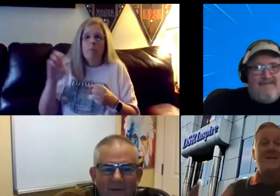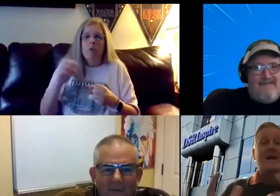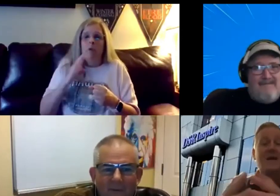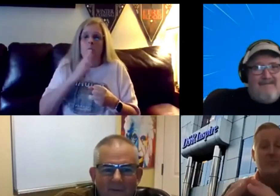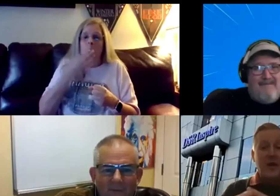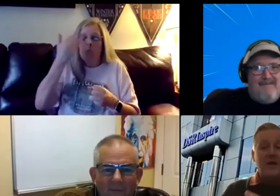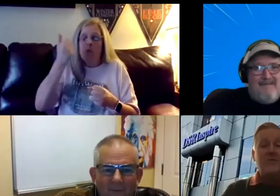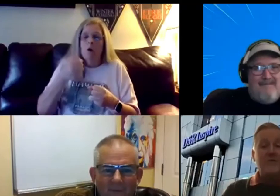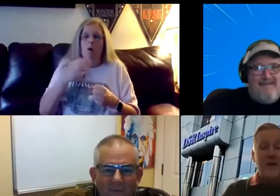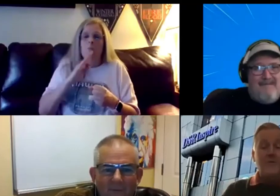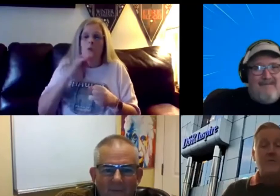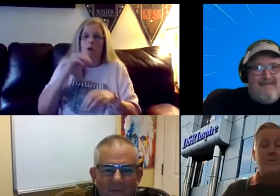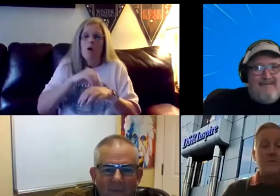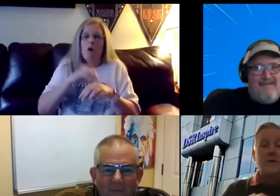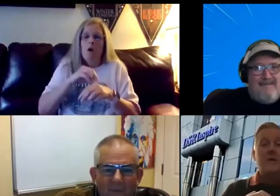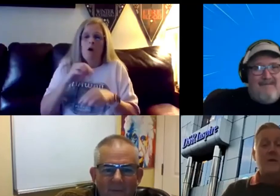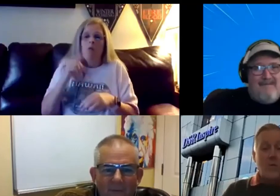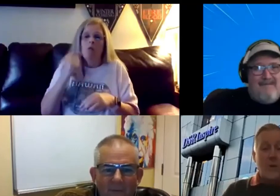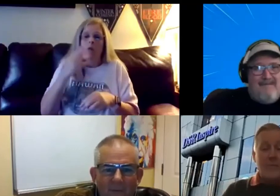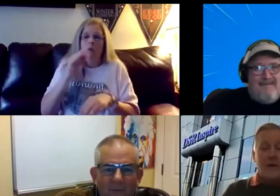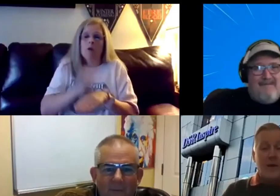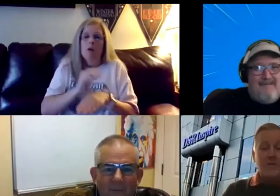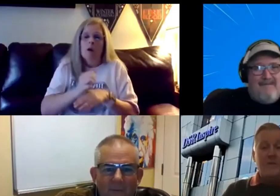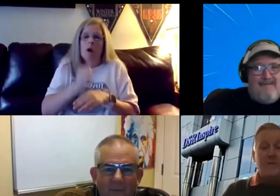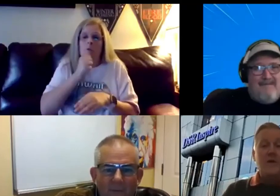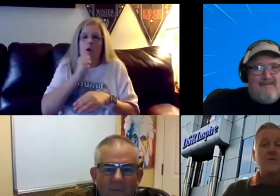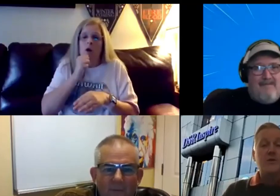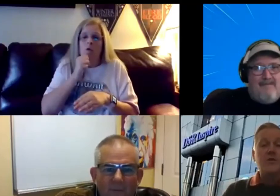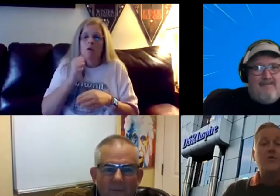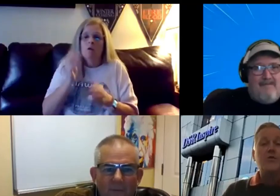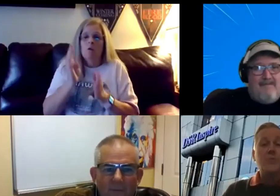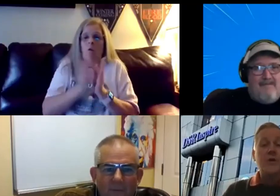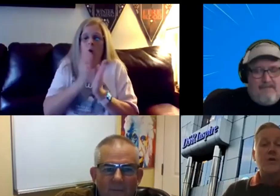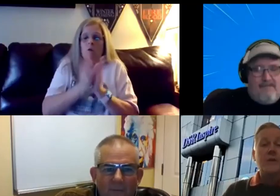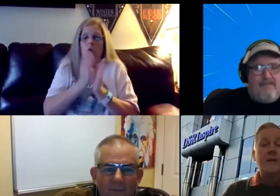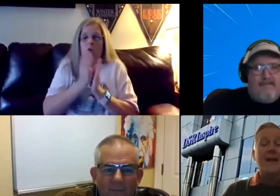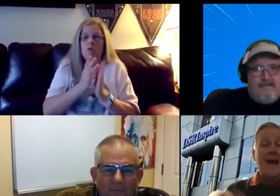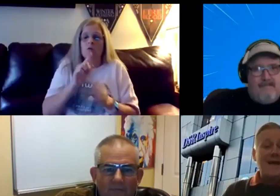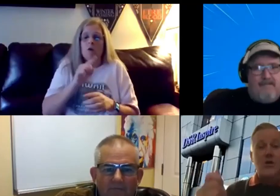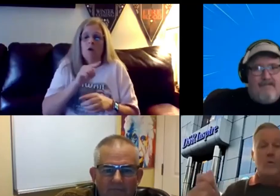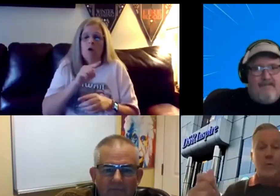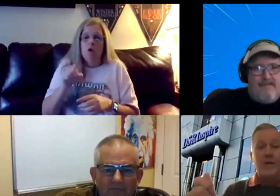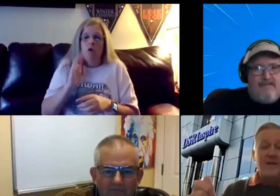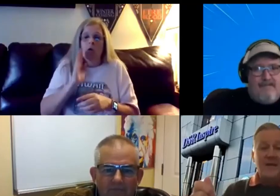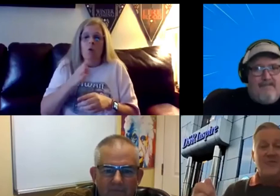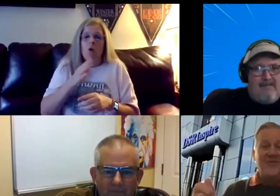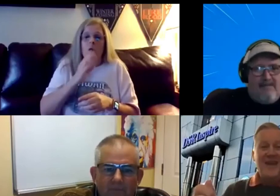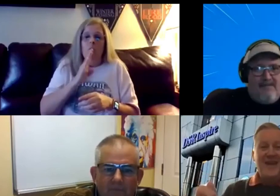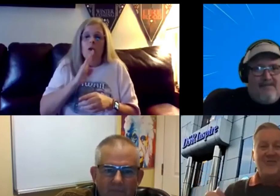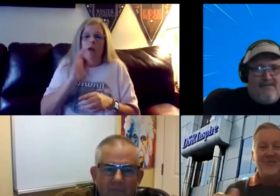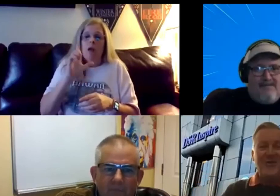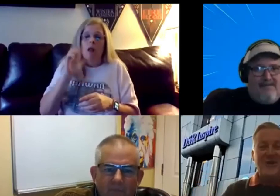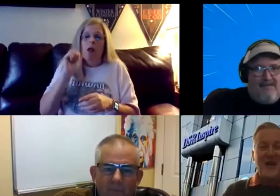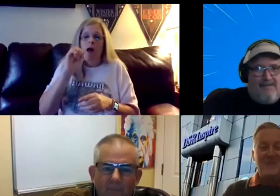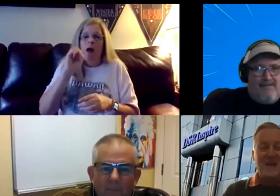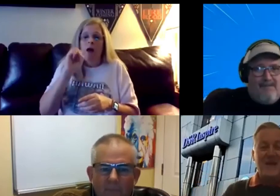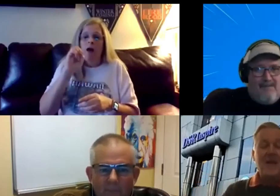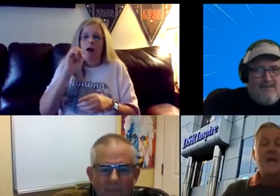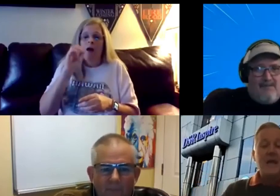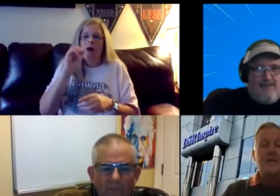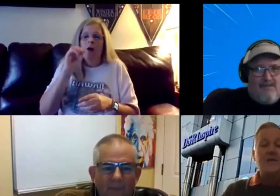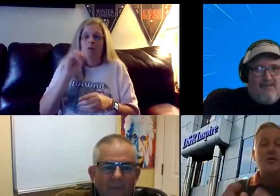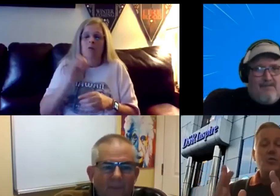nights private founders webinars, because you will be lassoed, if you know what I